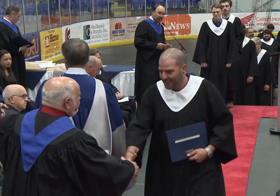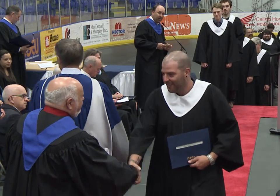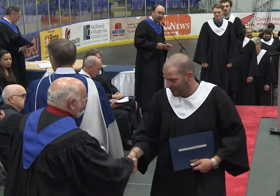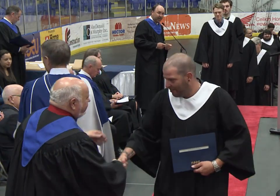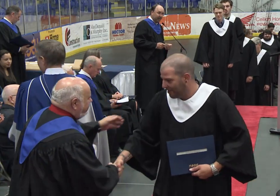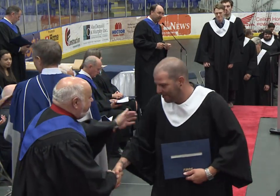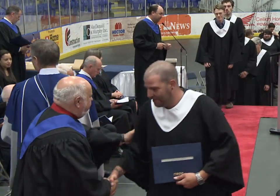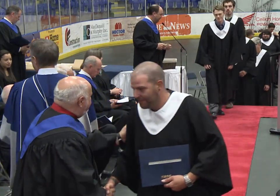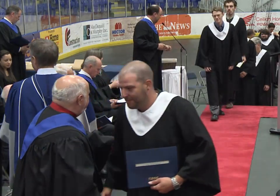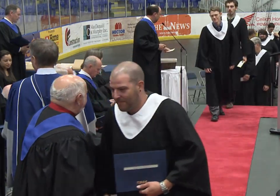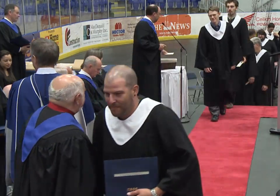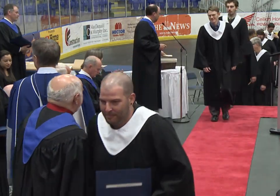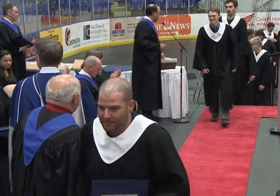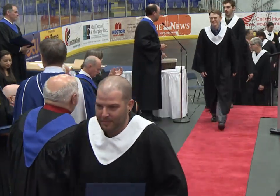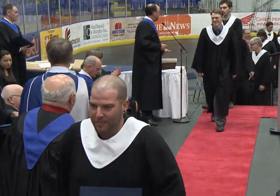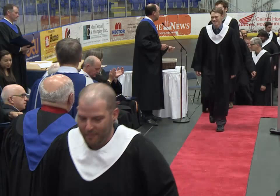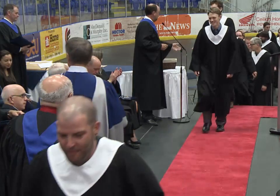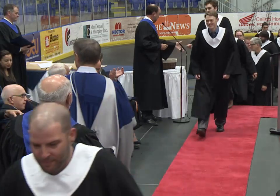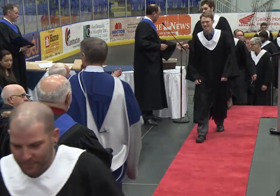Ryan Lockhead.